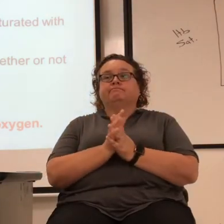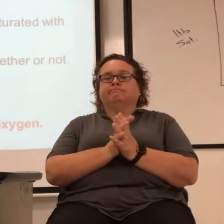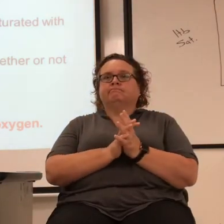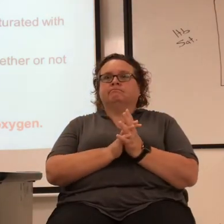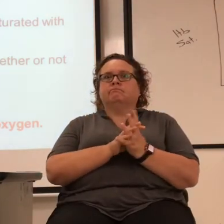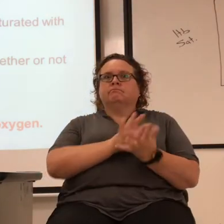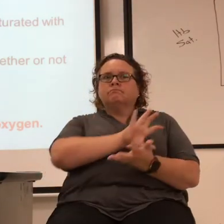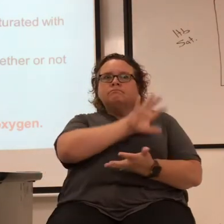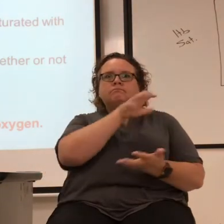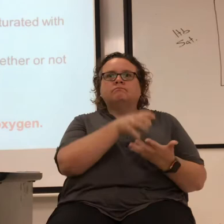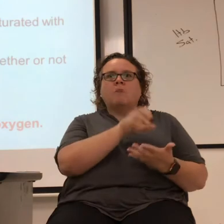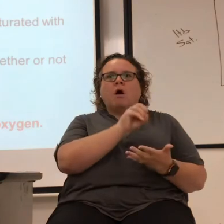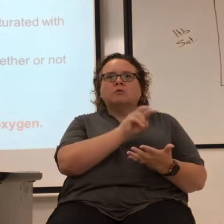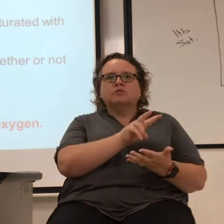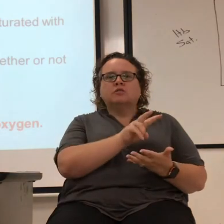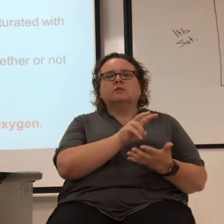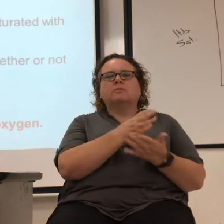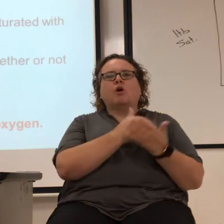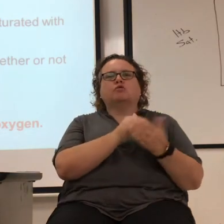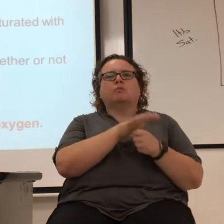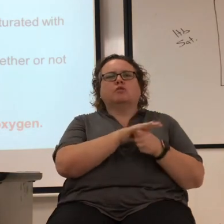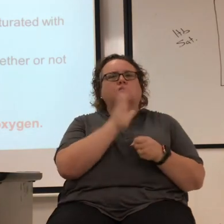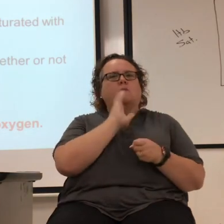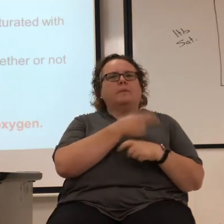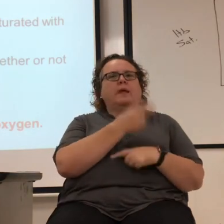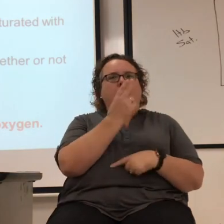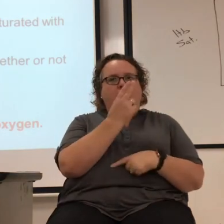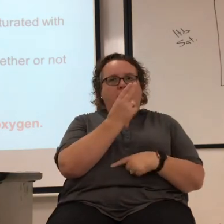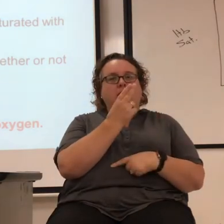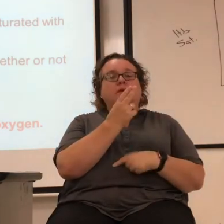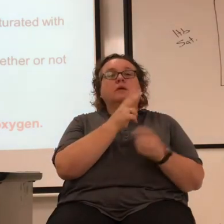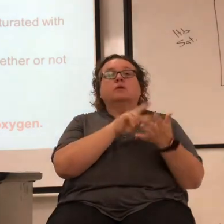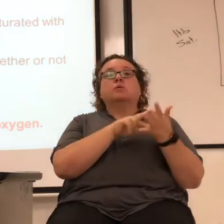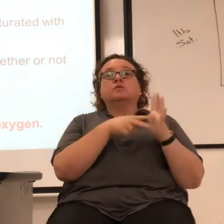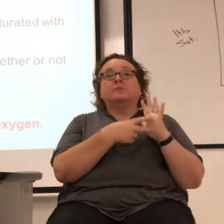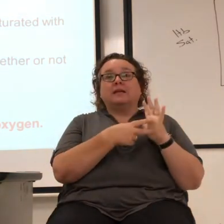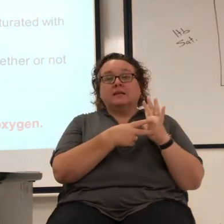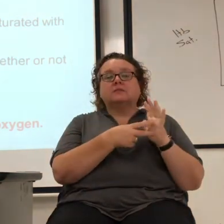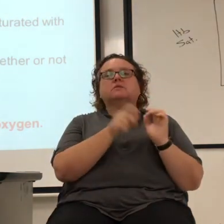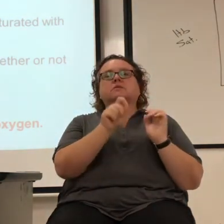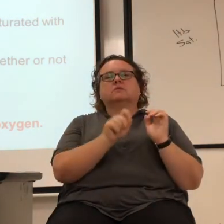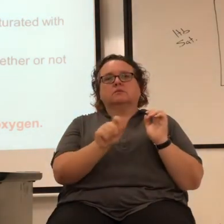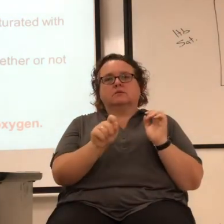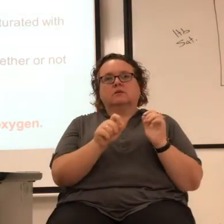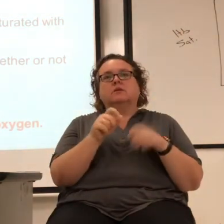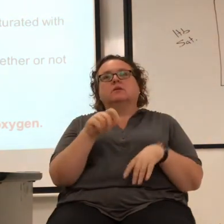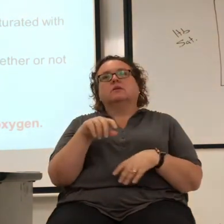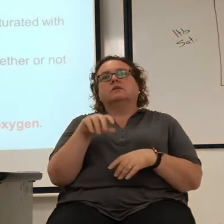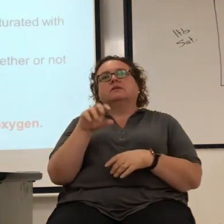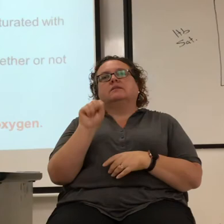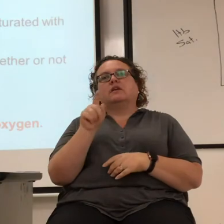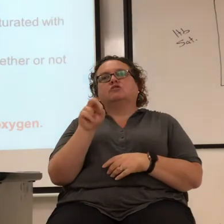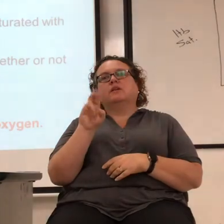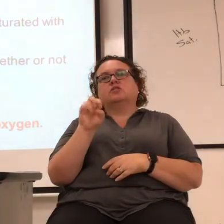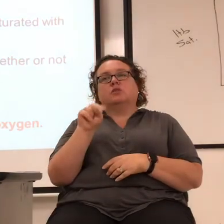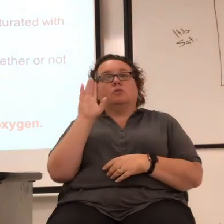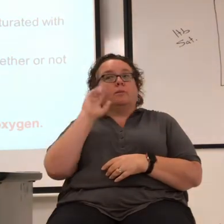oxygen, the partial pressure will be high. Therefore, you can deduce that saturation will be high or low.